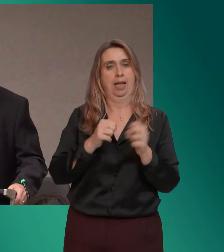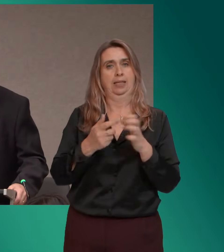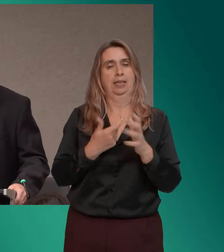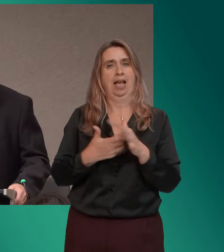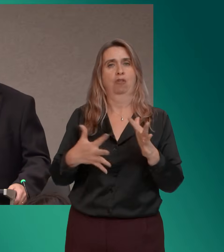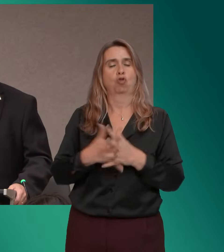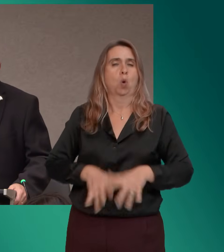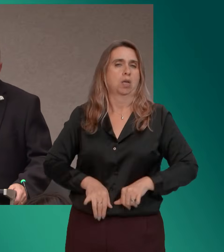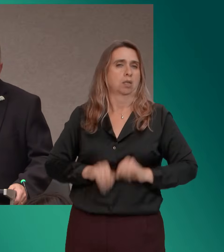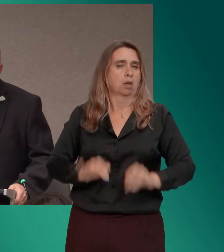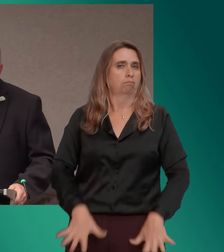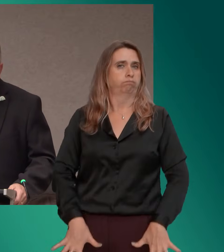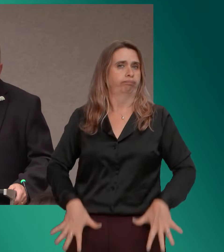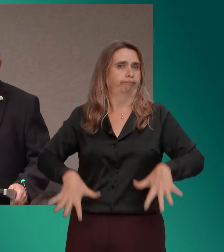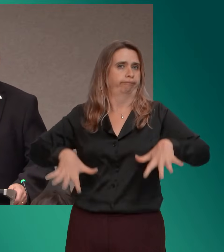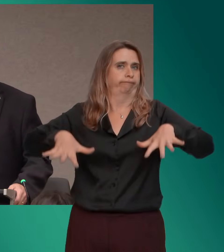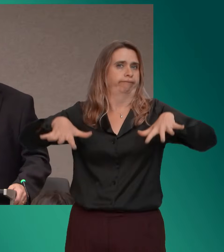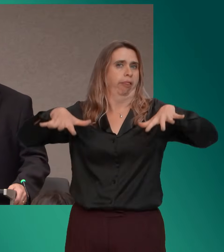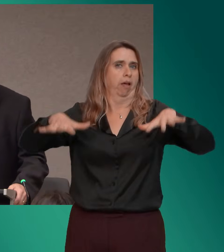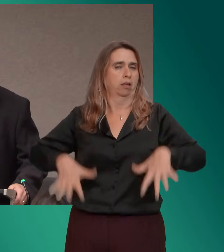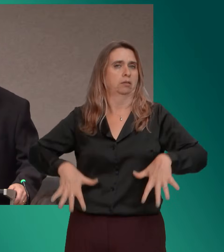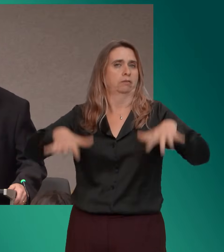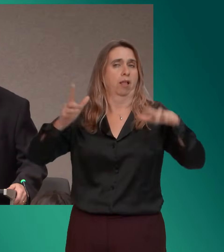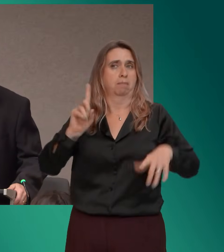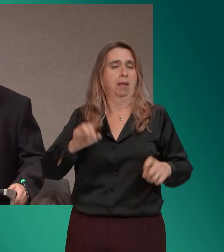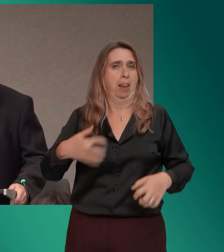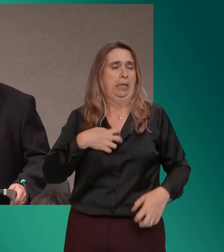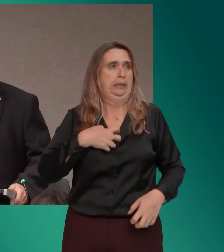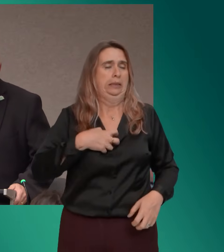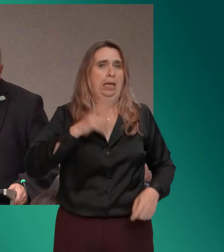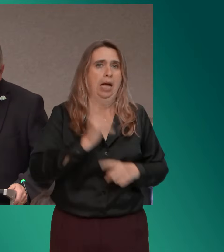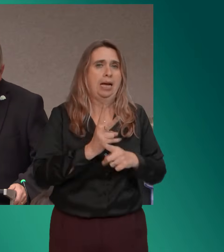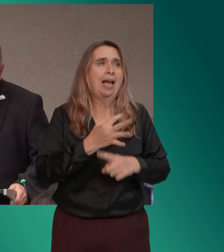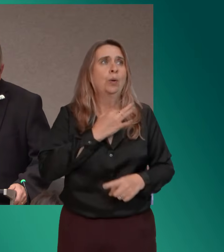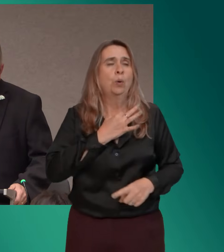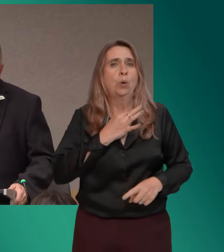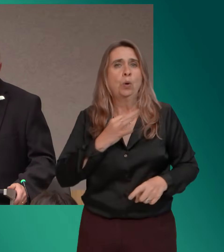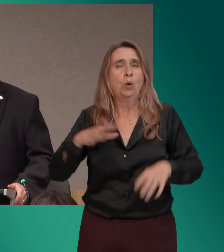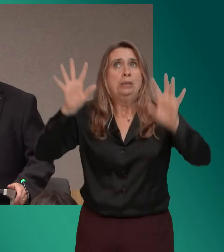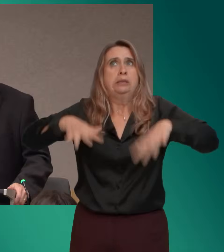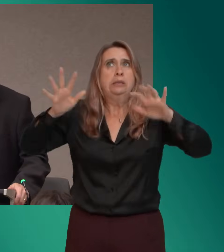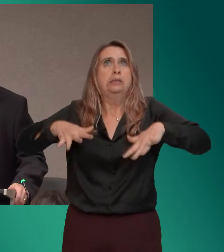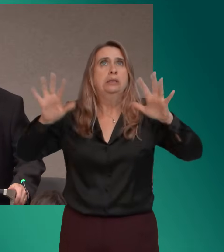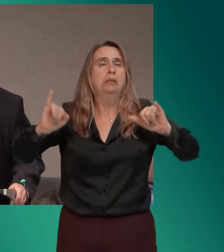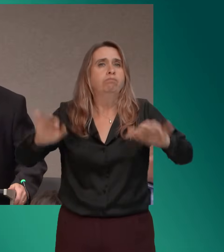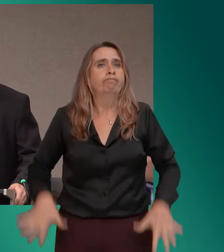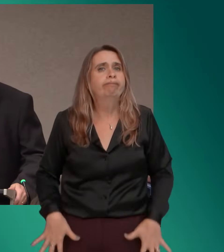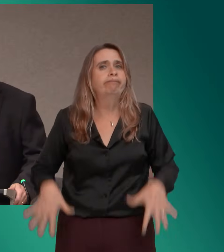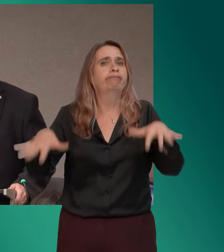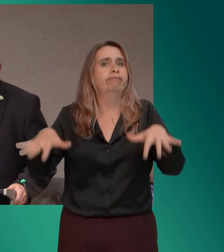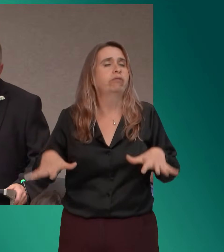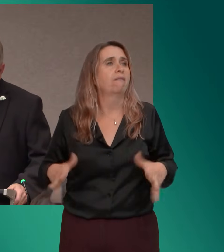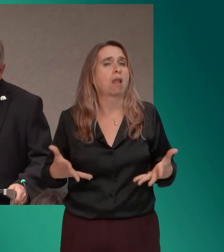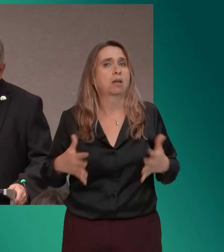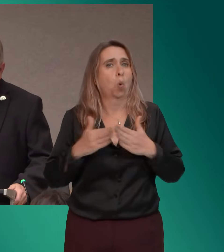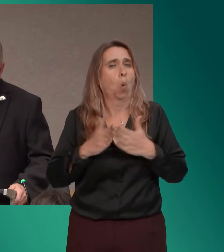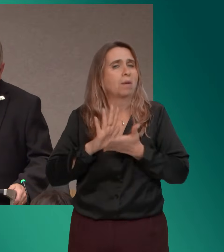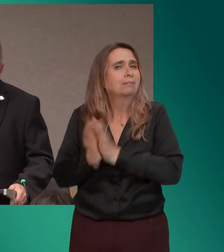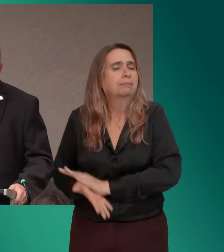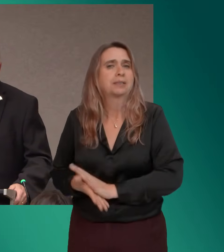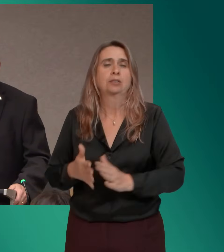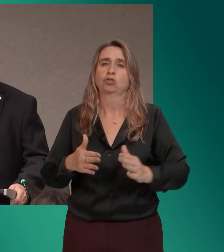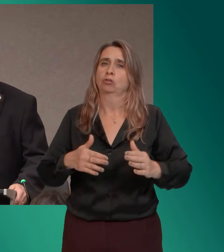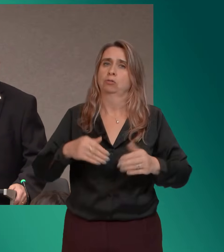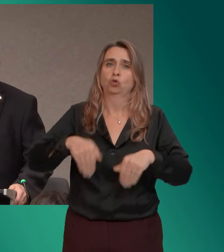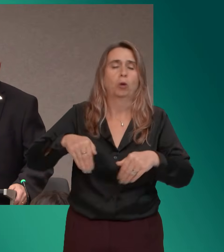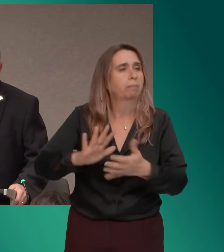by flooding in 2020, and they live in constant fear that this will happen again. The devastating impact on communities of